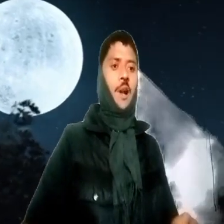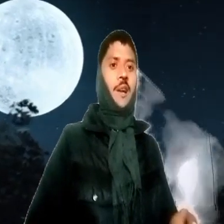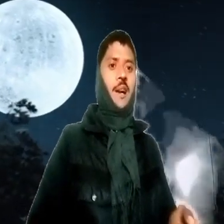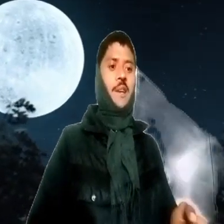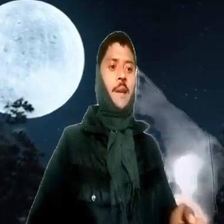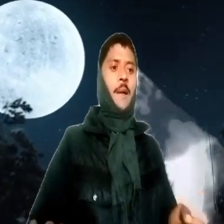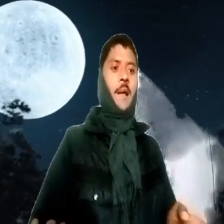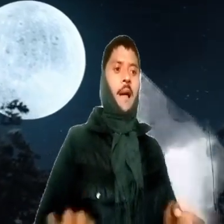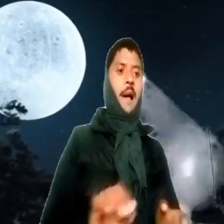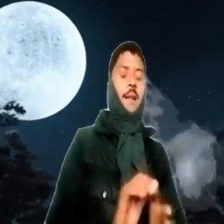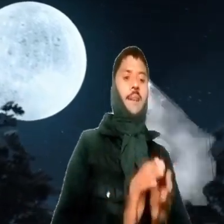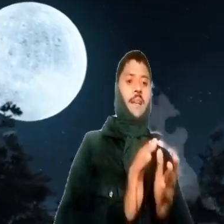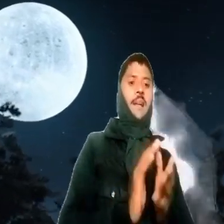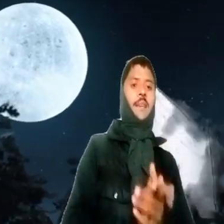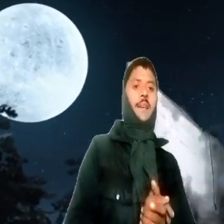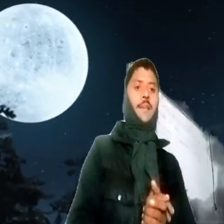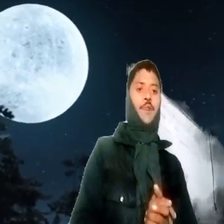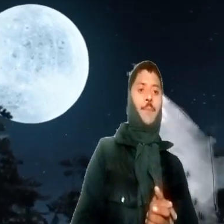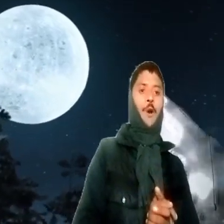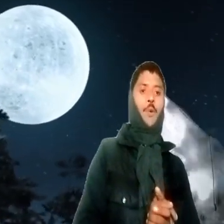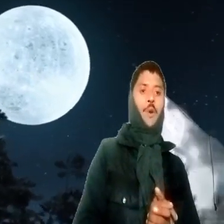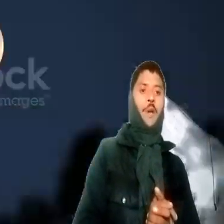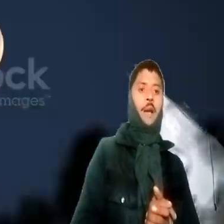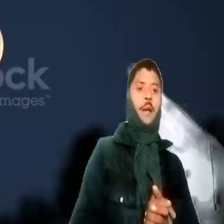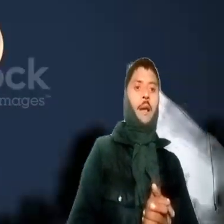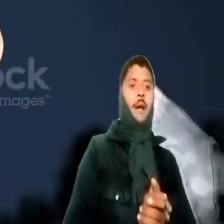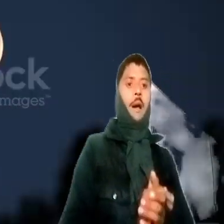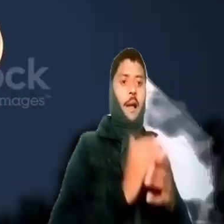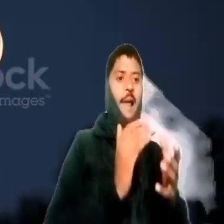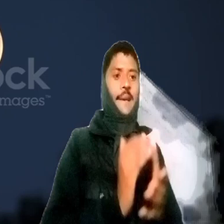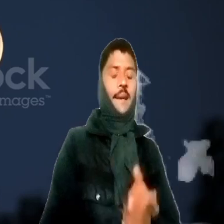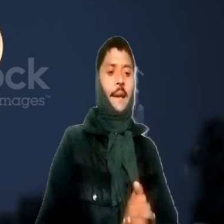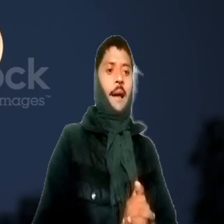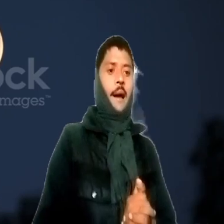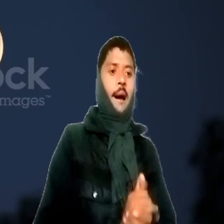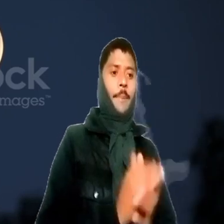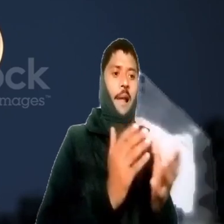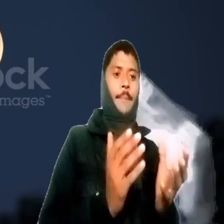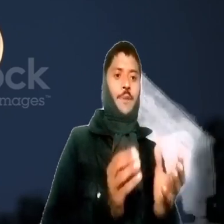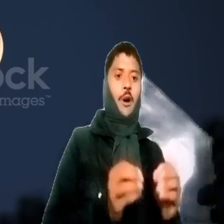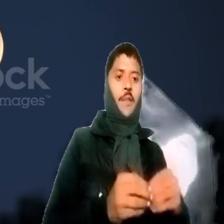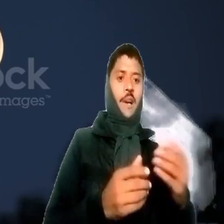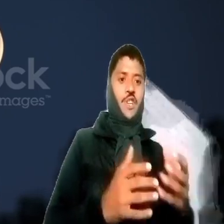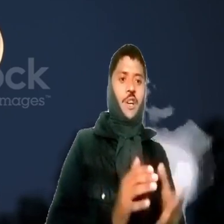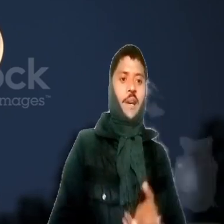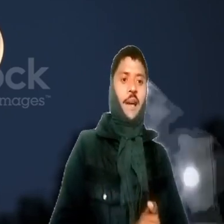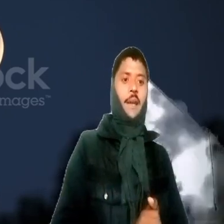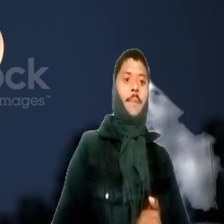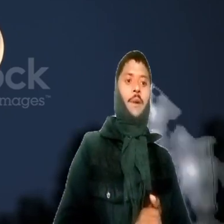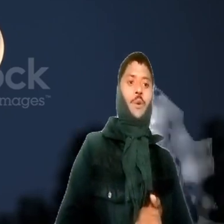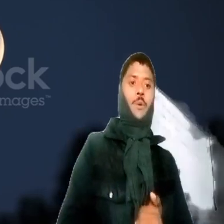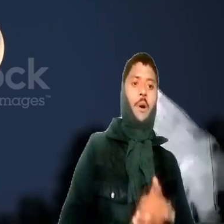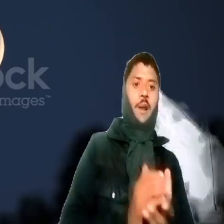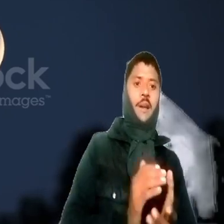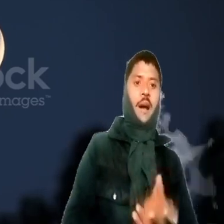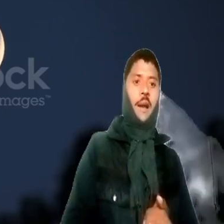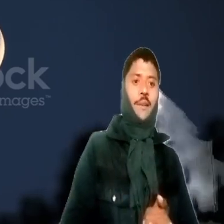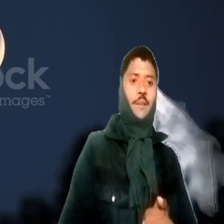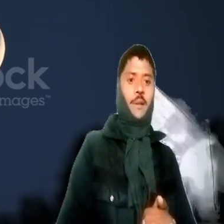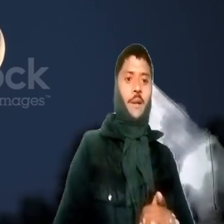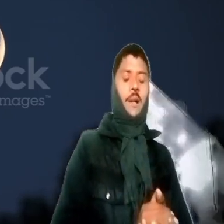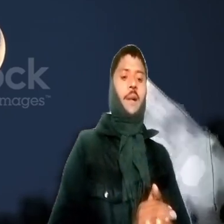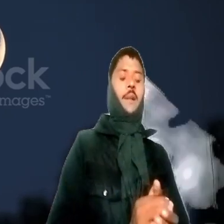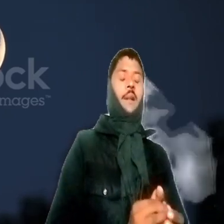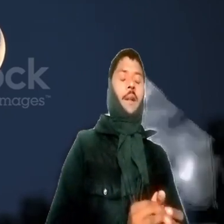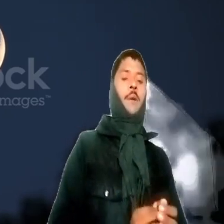called solar energy, and this energy is used for cooking, lighting up lamps on the street, and even to